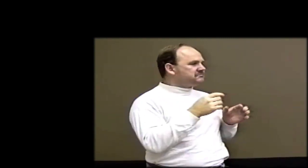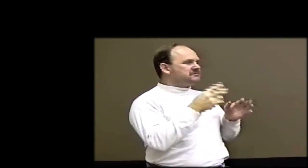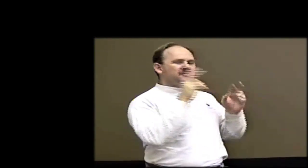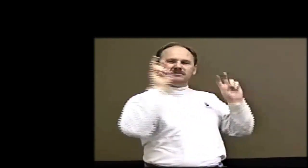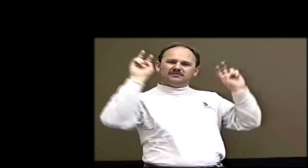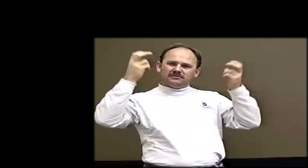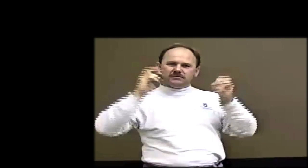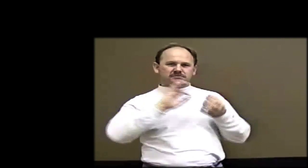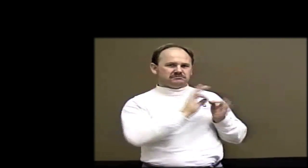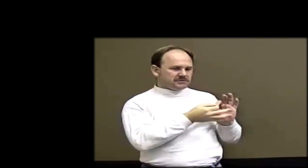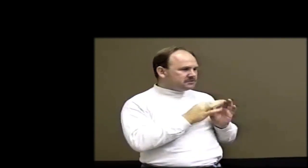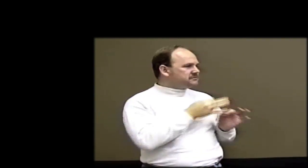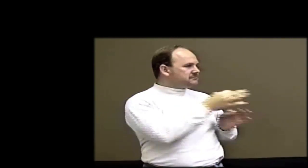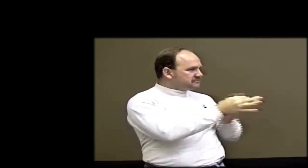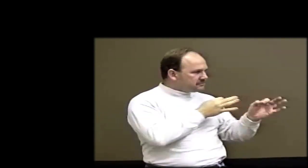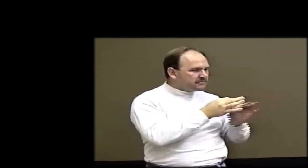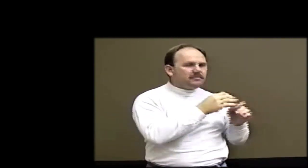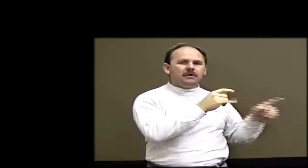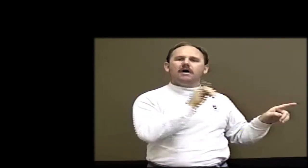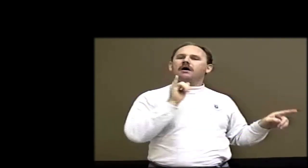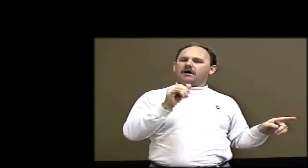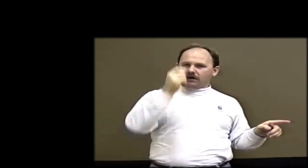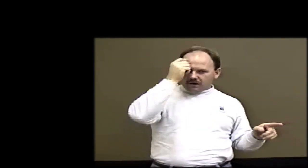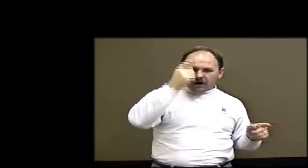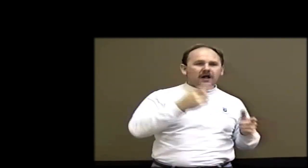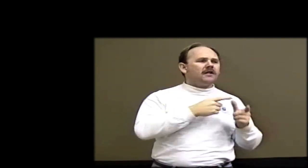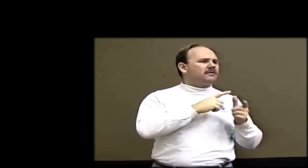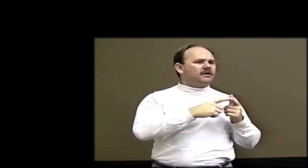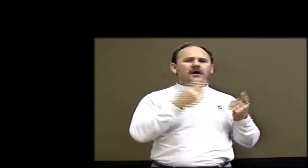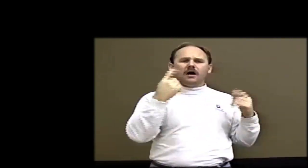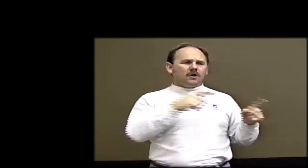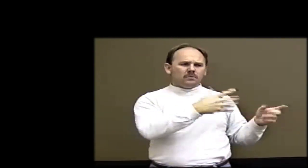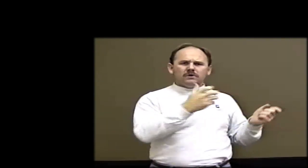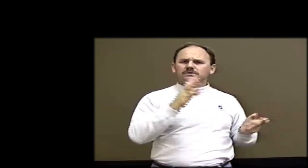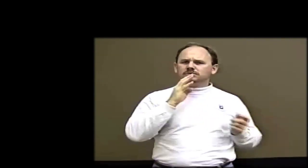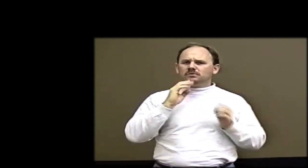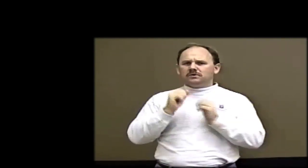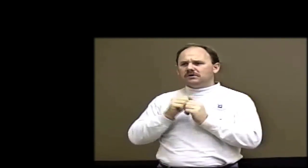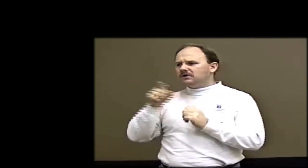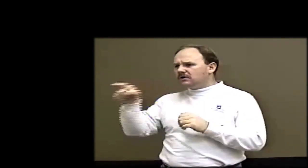Australian friends, and oftentimes I interpret between my friends who use ASL and friends who use Auslan.